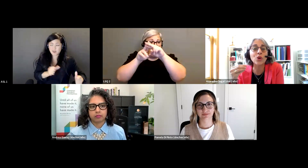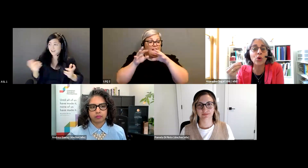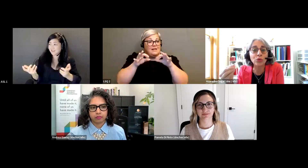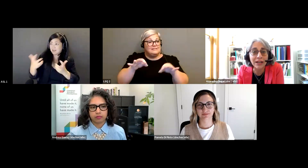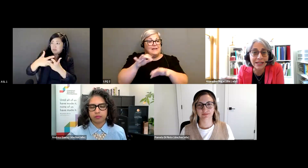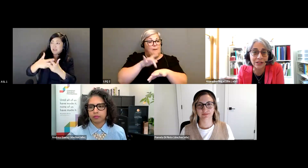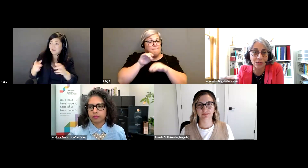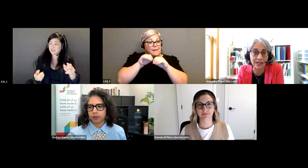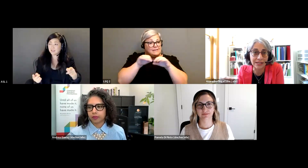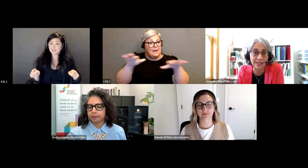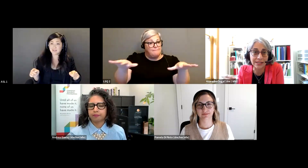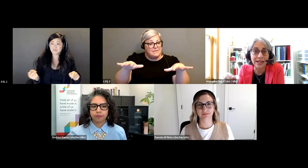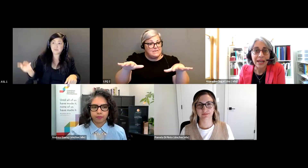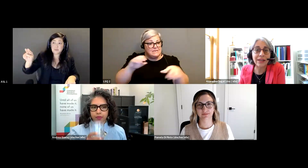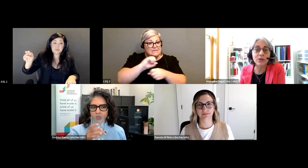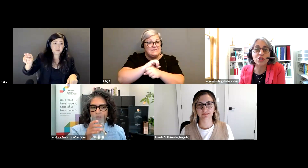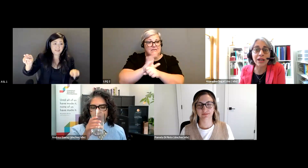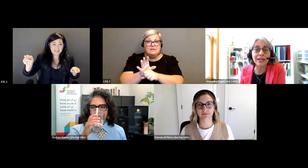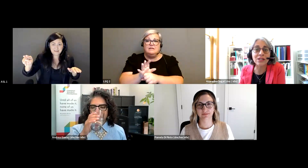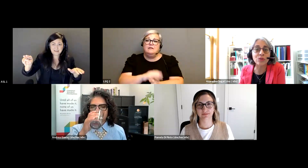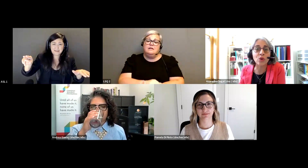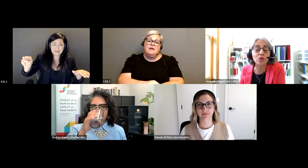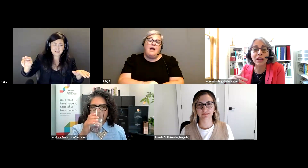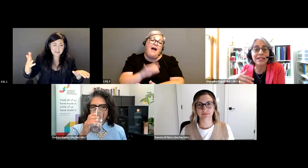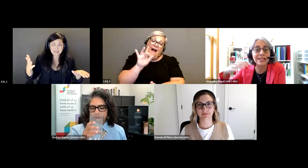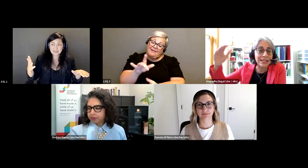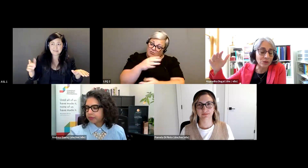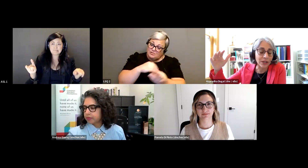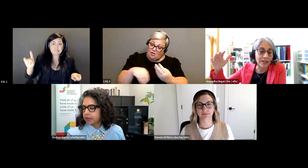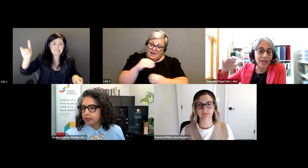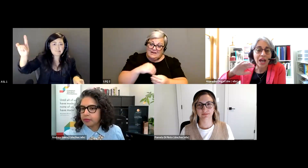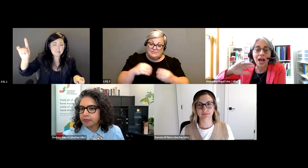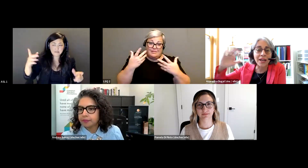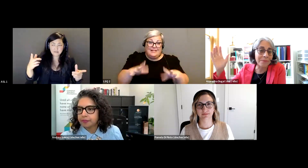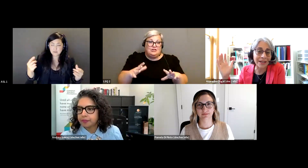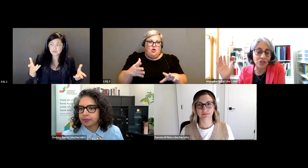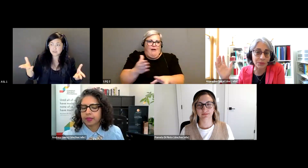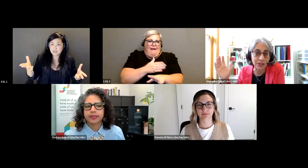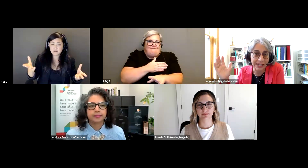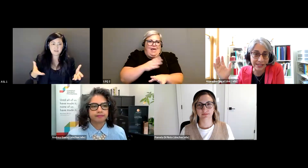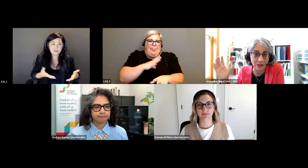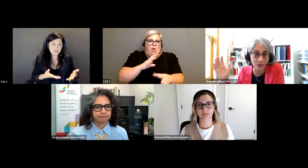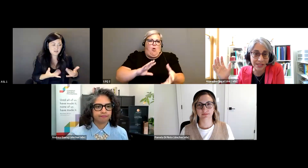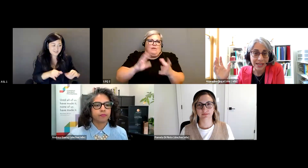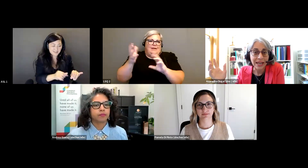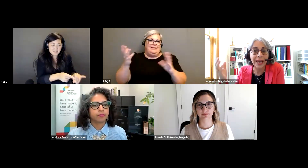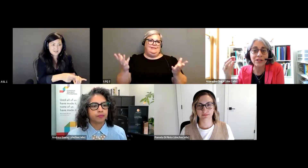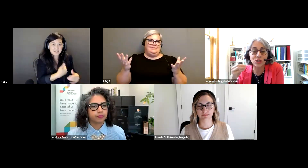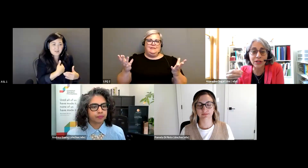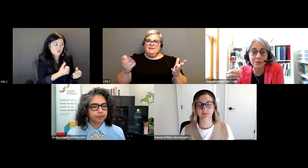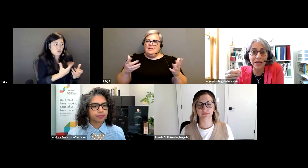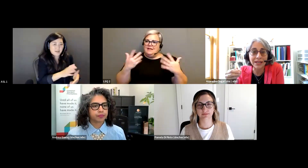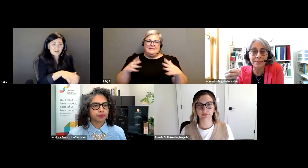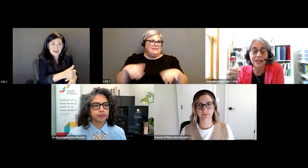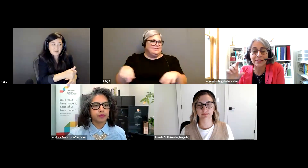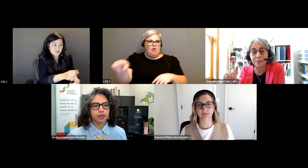they were already in a crisis. They were trying to already deal with unmanageable caseloads. And